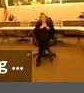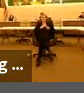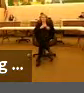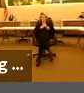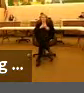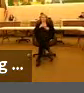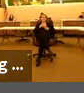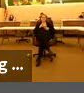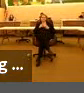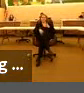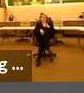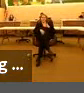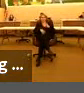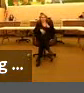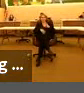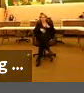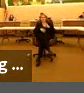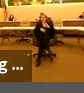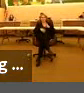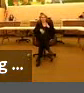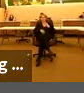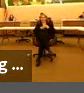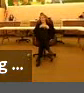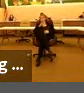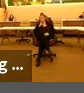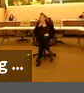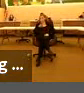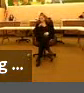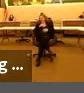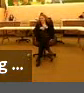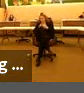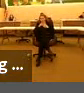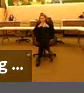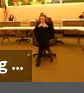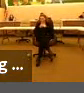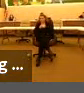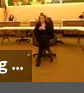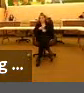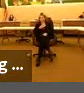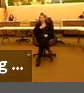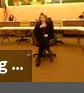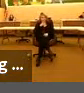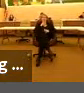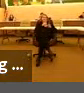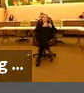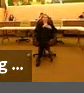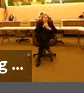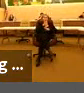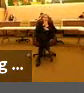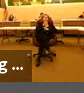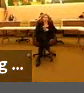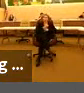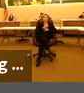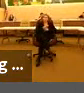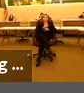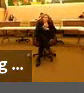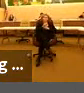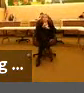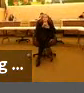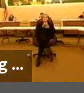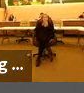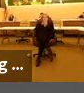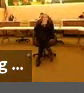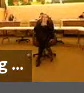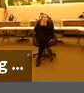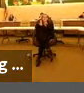building without really losing all of their floor space. The building has it has a chimney after they looked at where the